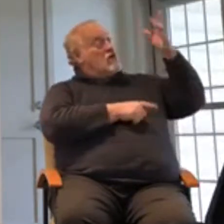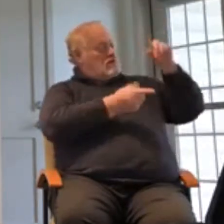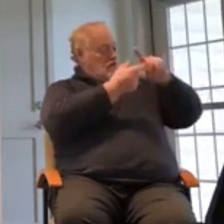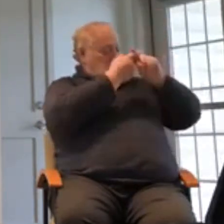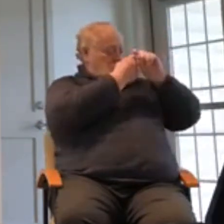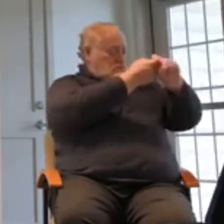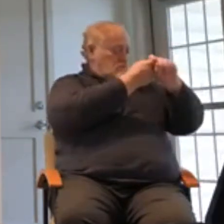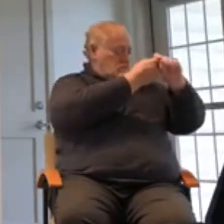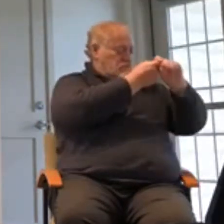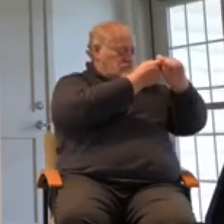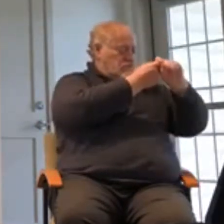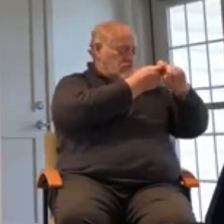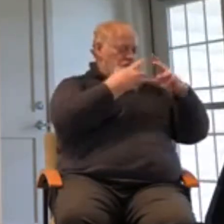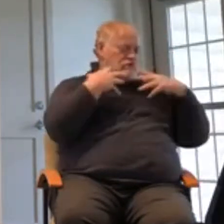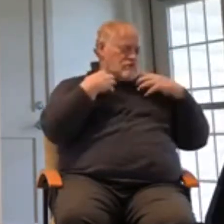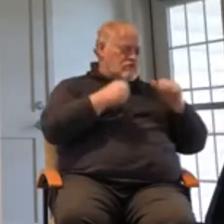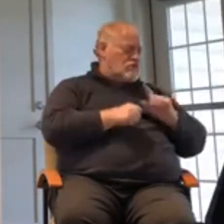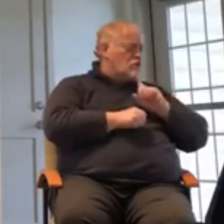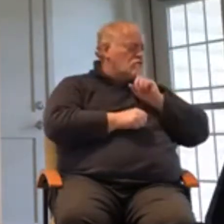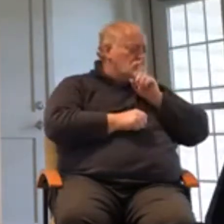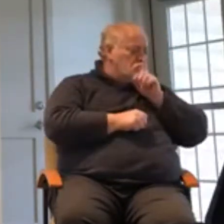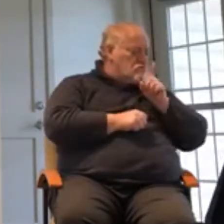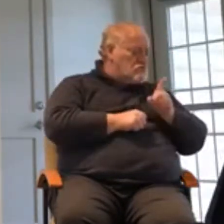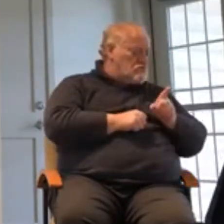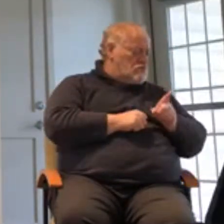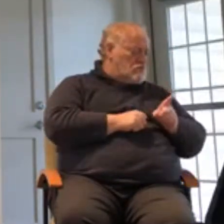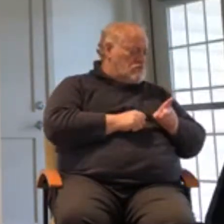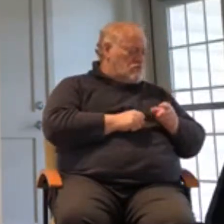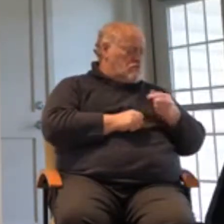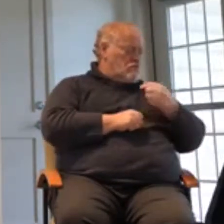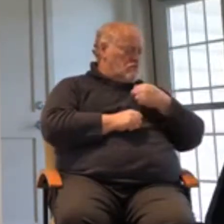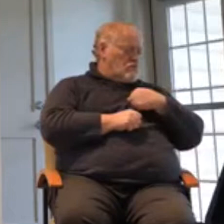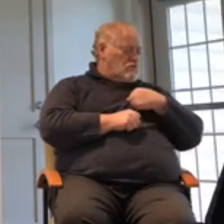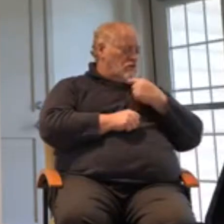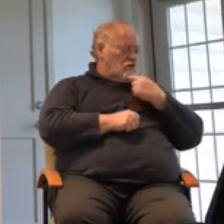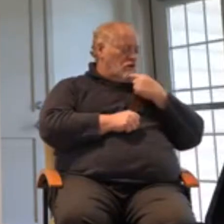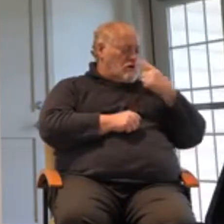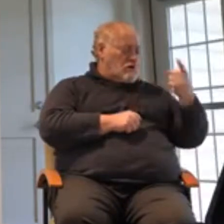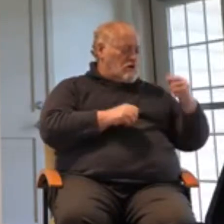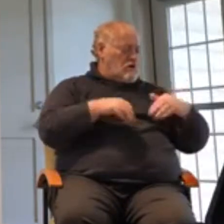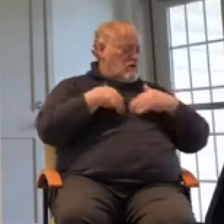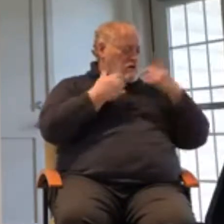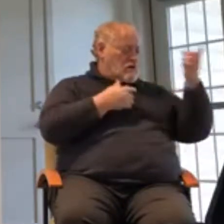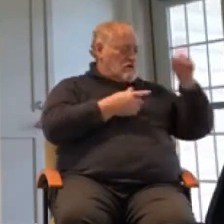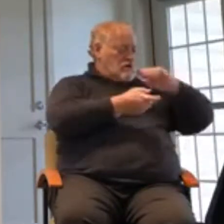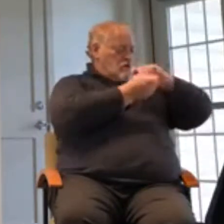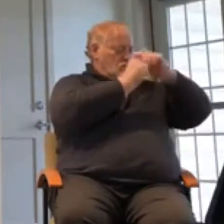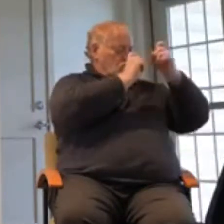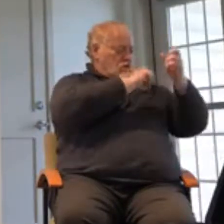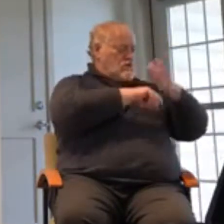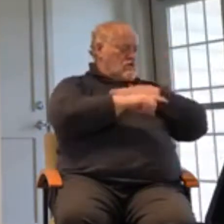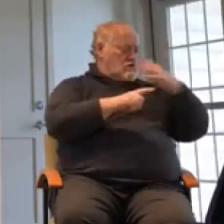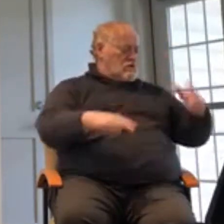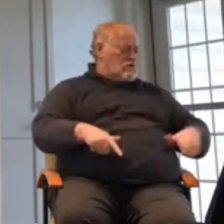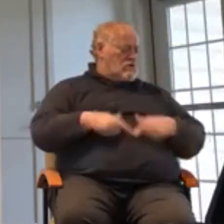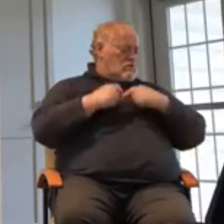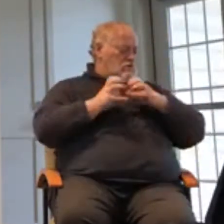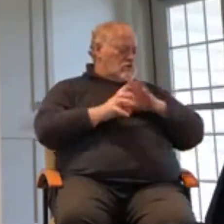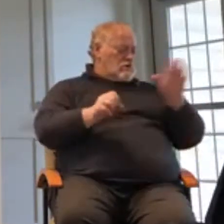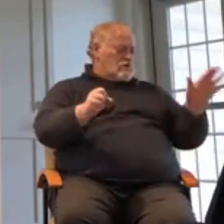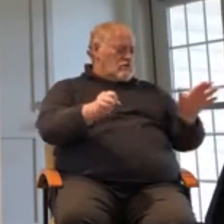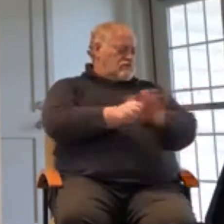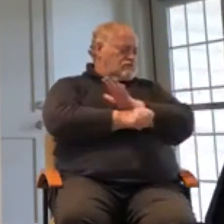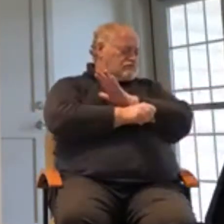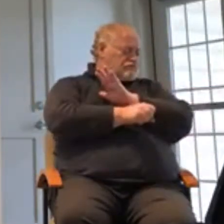I found in him a friend so strong and true. I would tell you how he changed